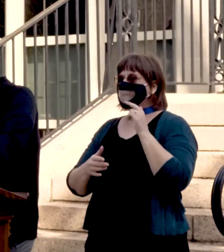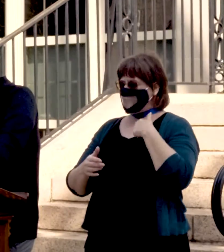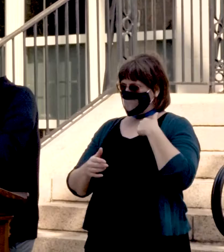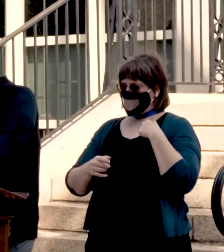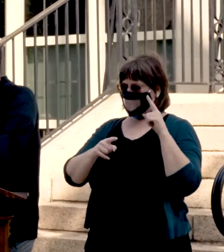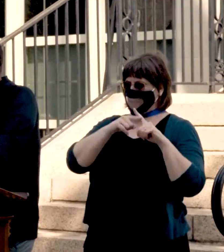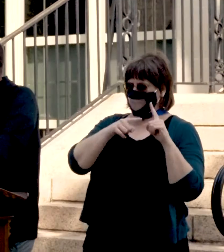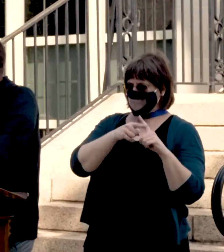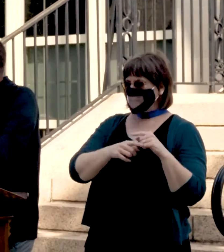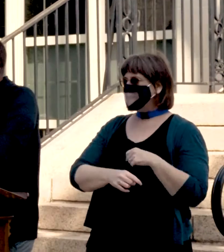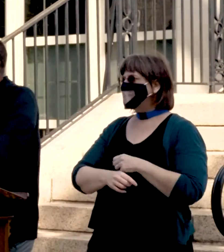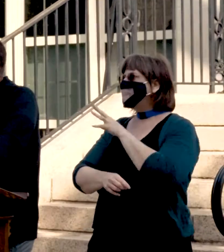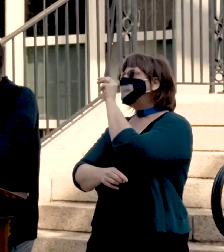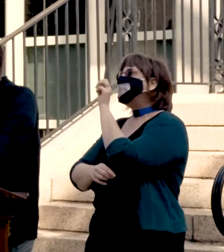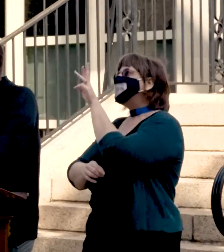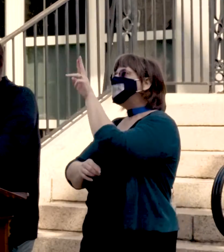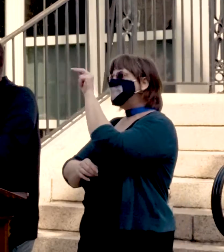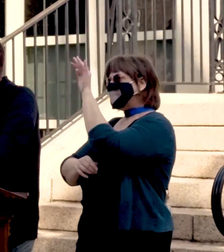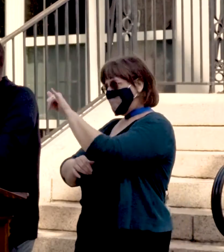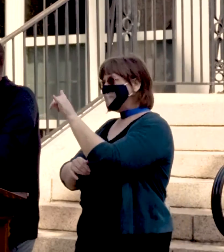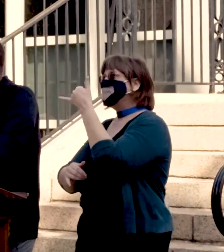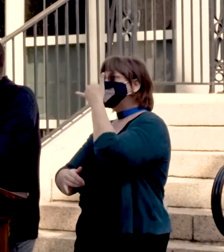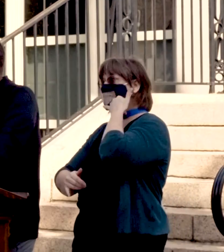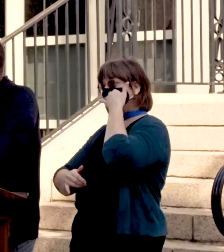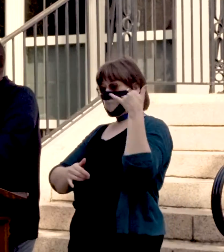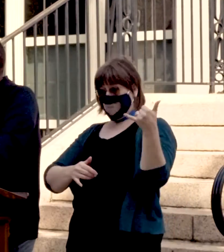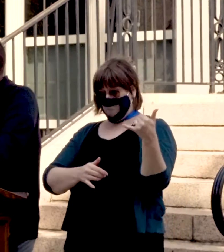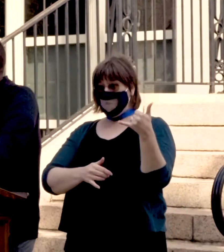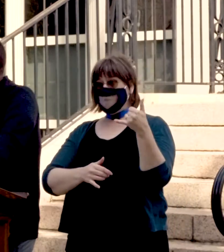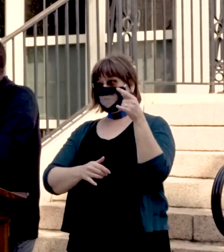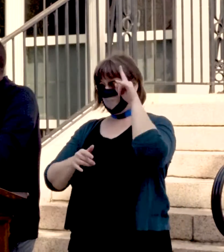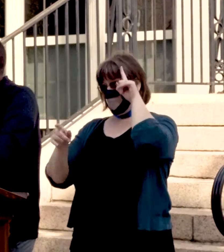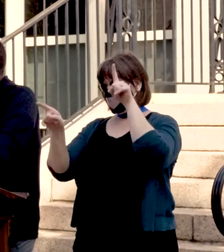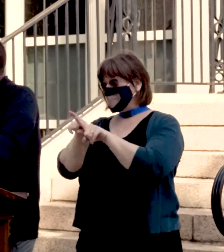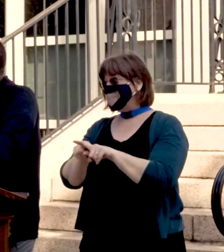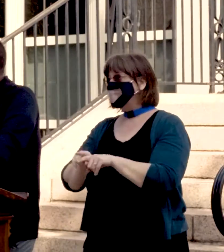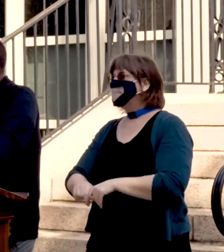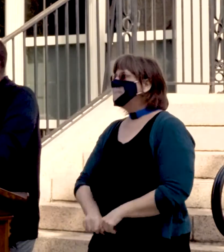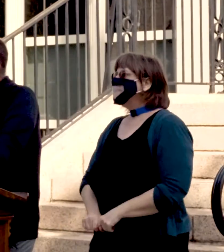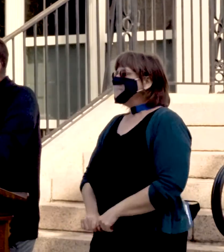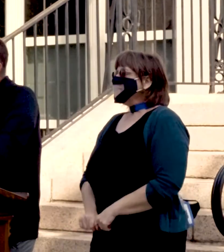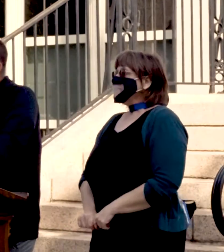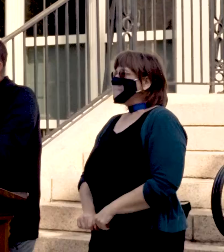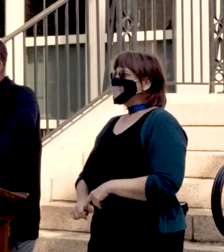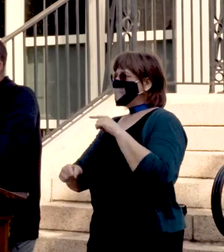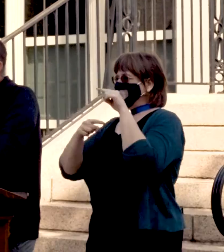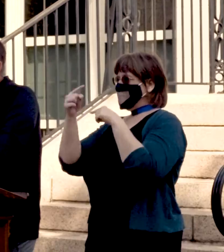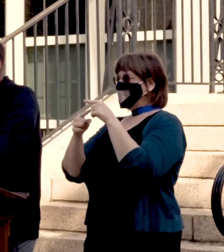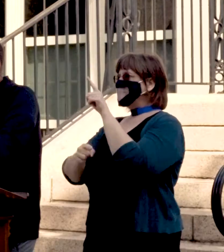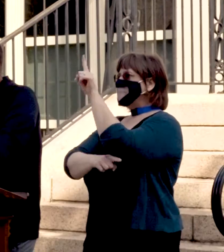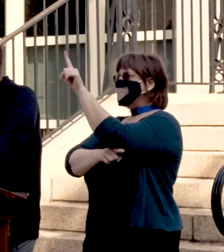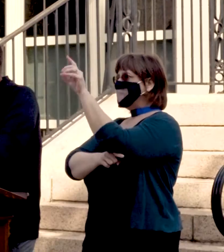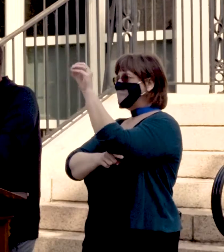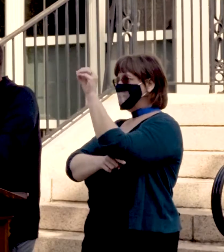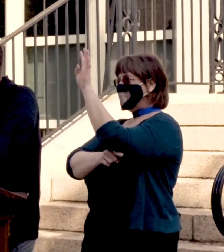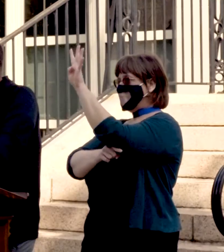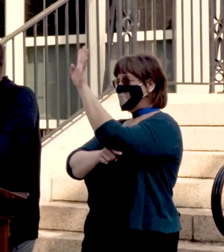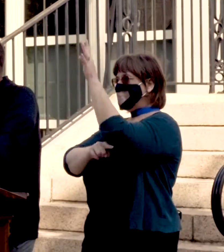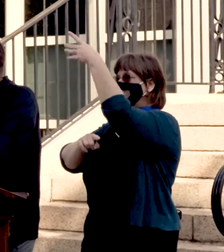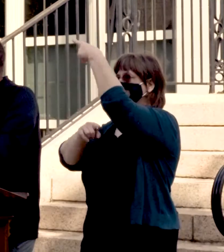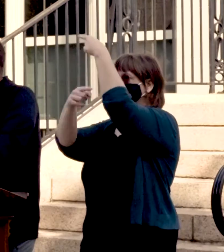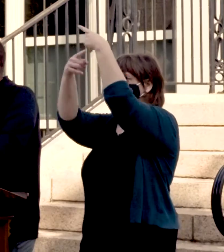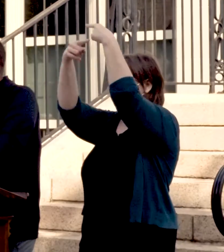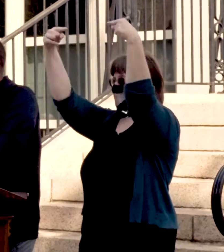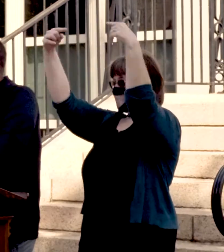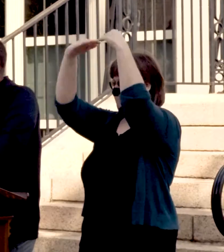okay. And he said, Marty called him. So when Marty was on the 104th floor, the first plane